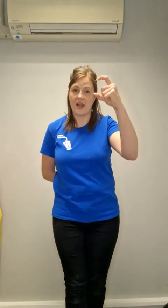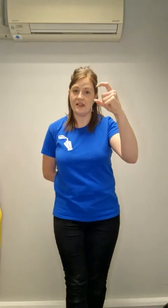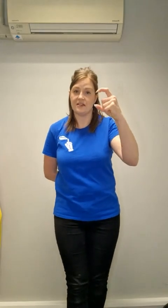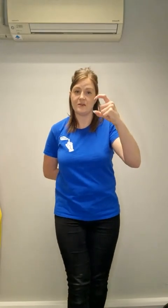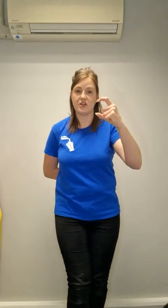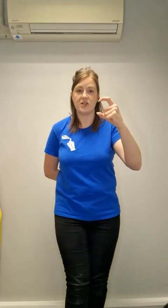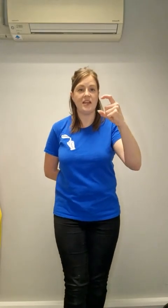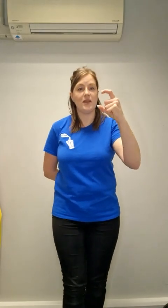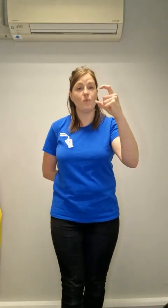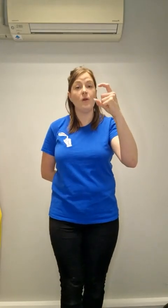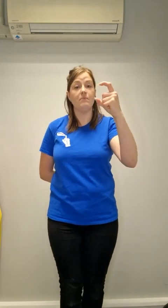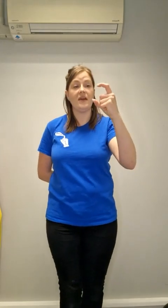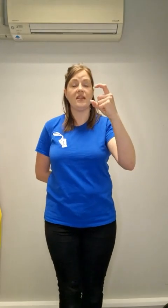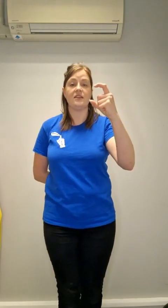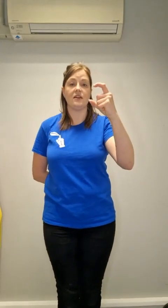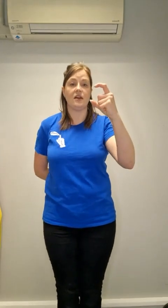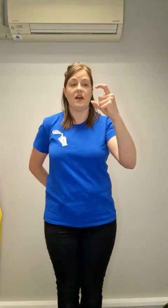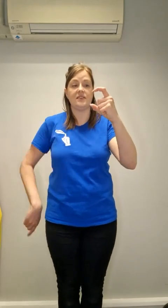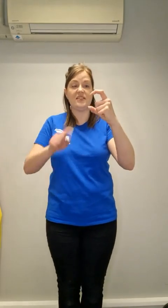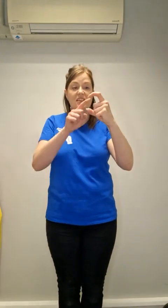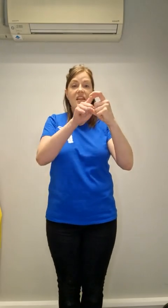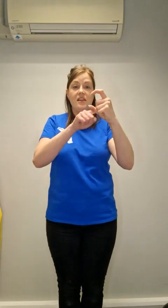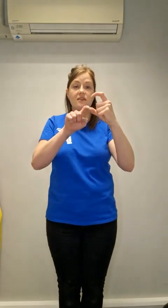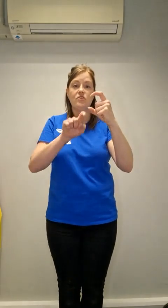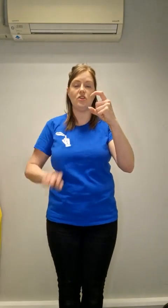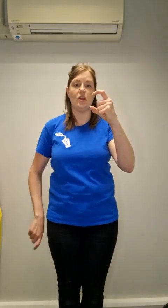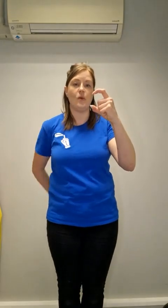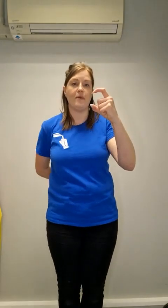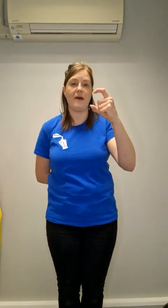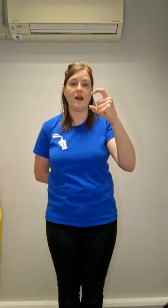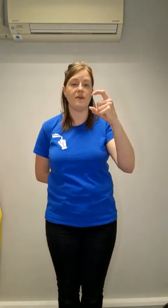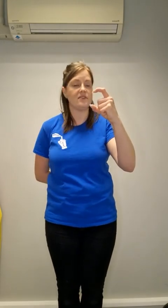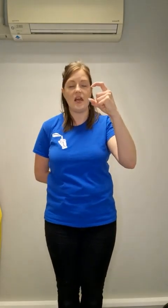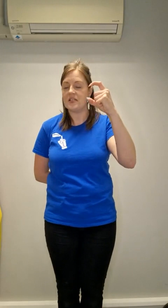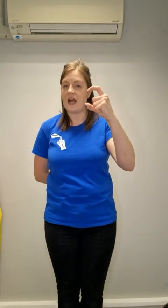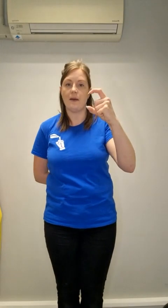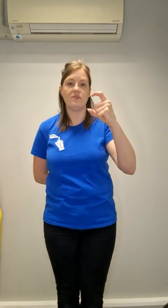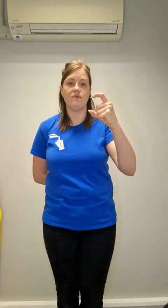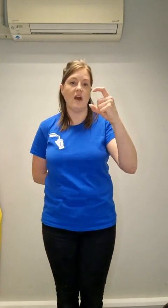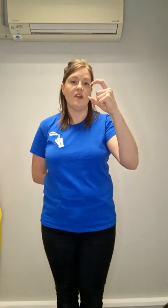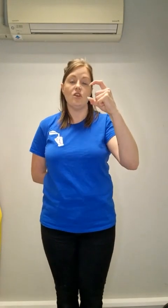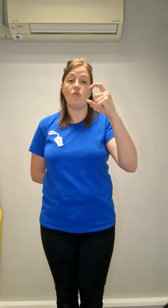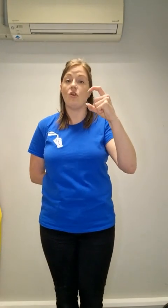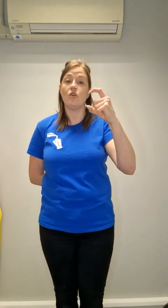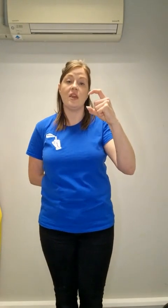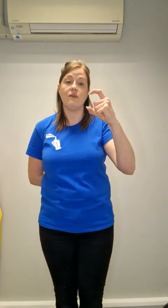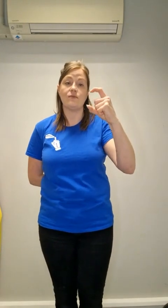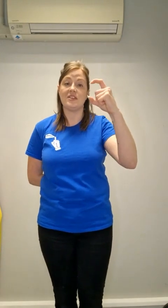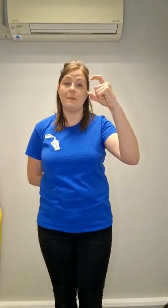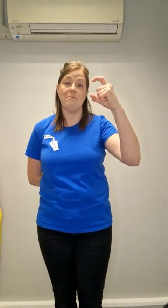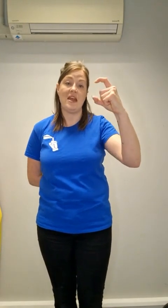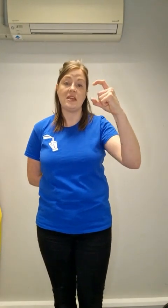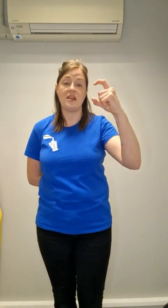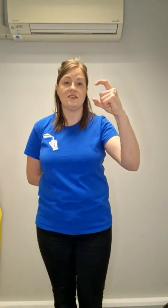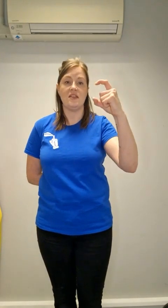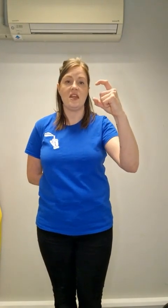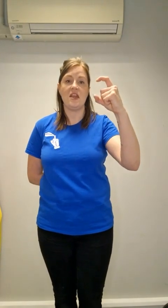right-handed especially, it won't make a C to you, it'll be backwards. It's absolutely fine. You're not looking for it to make a C,